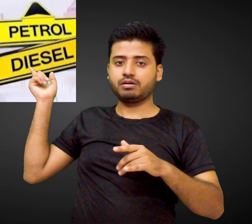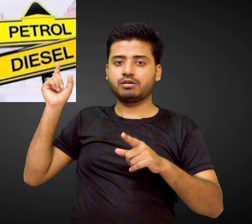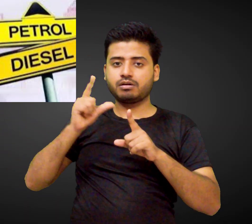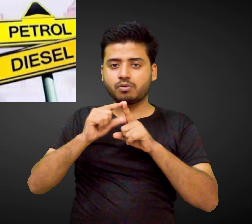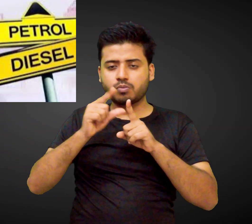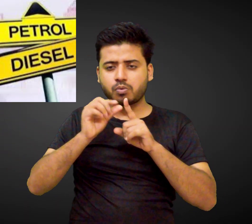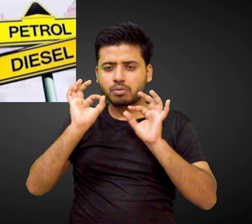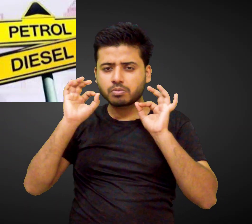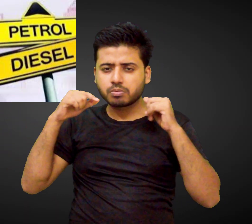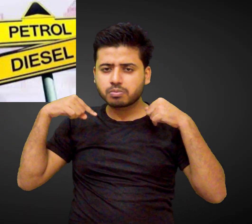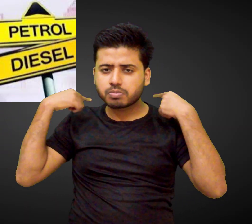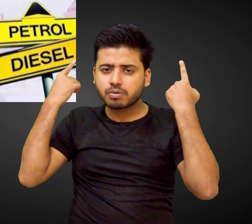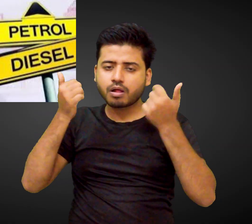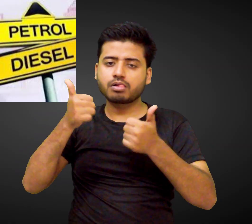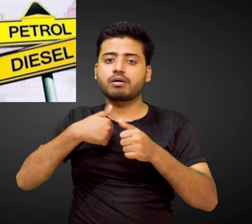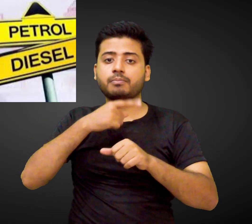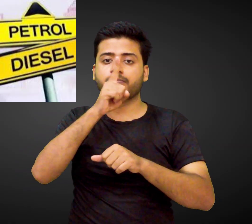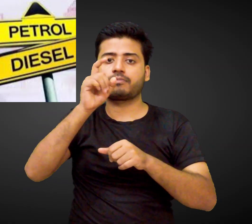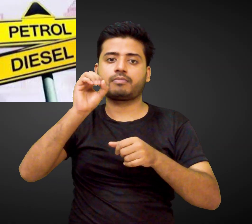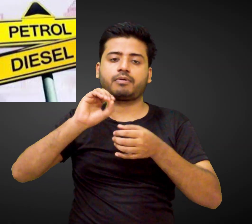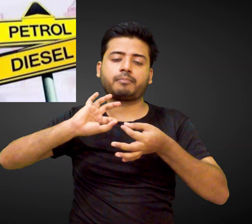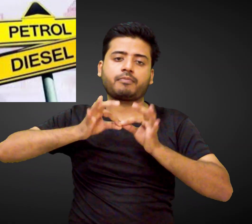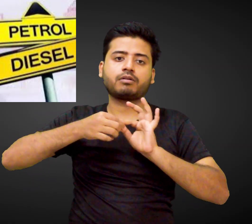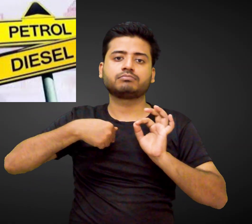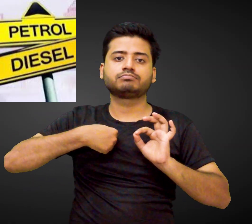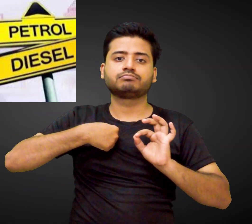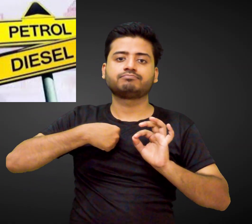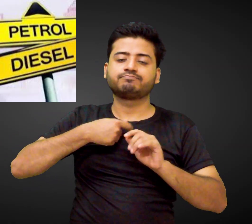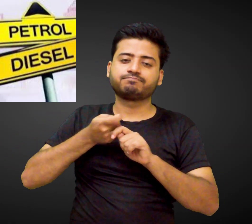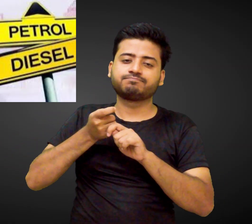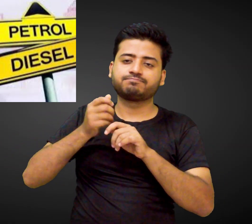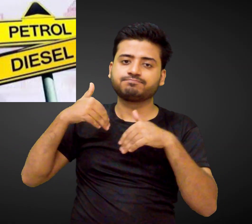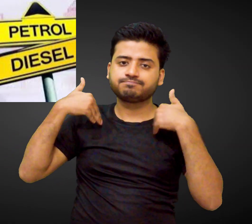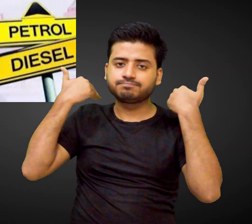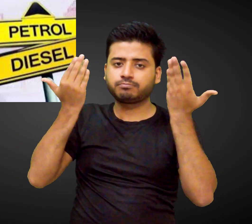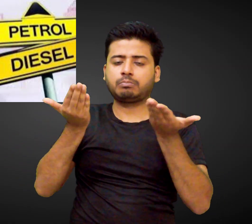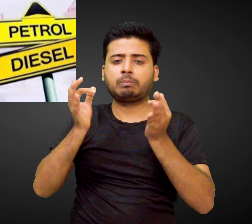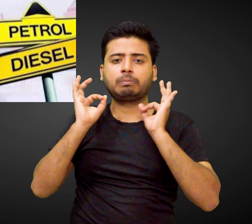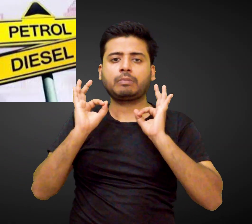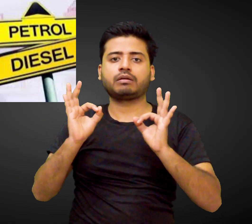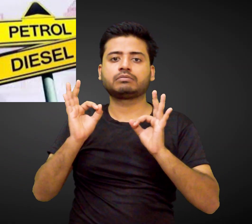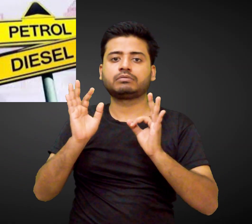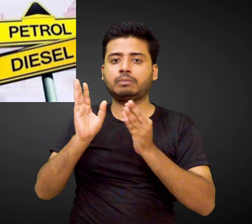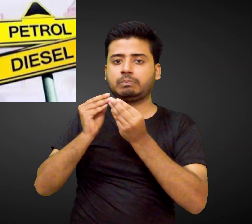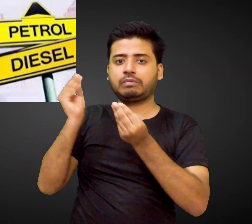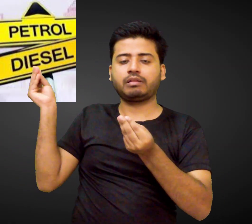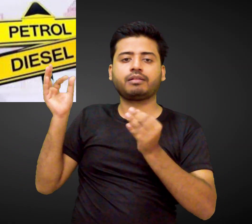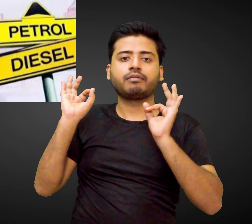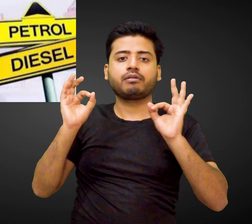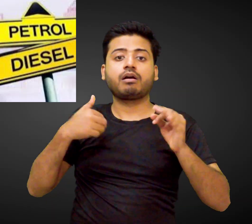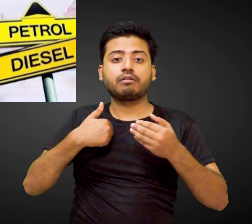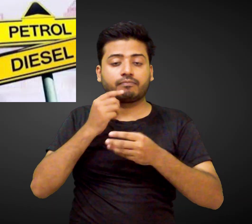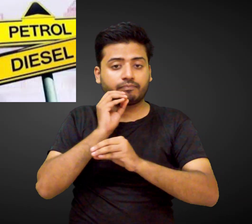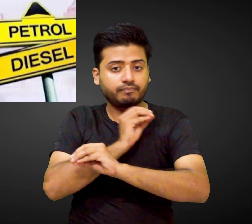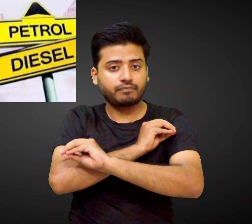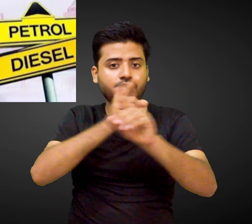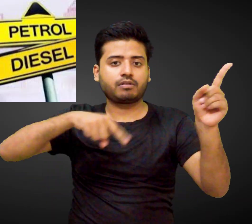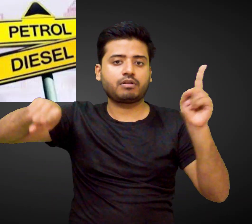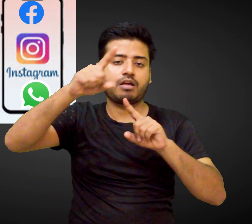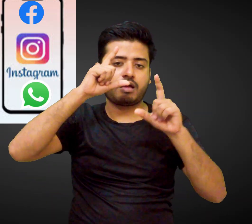mj/kg, megajoules per kilogram, slightly lower than petrol which is 45.8 mj/kg. However,